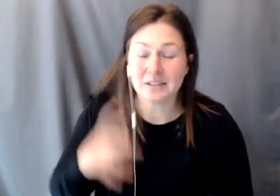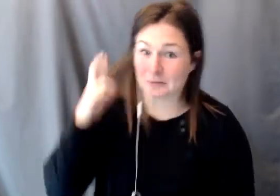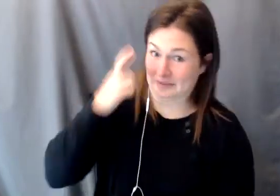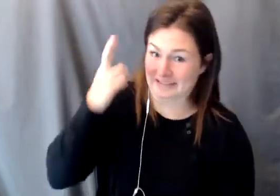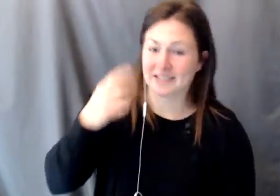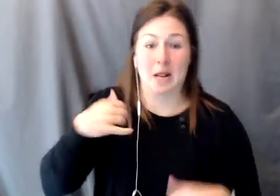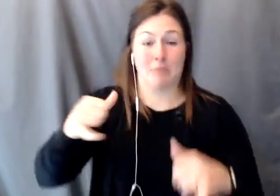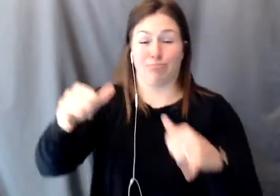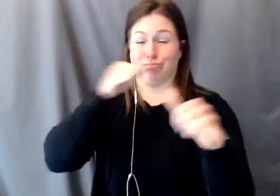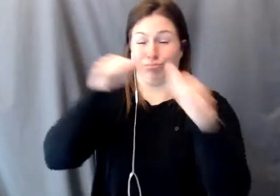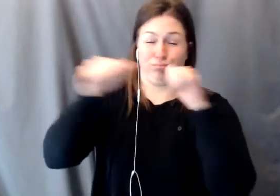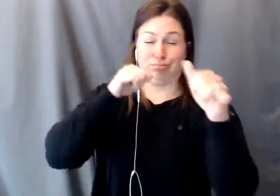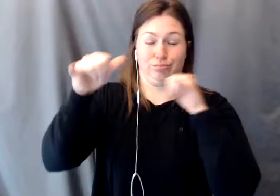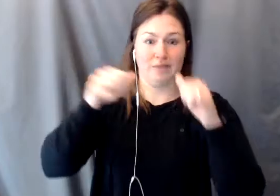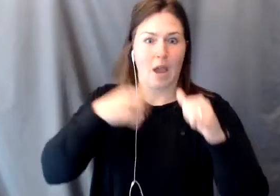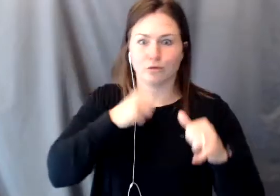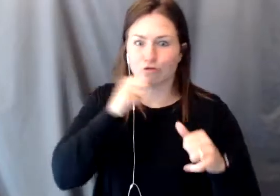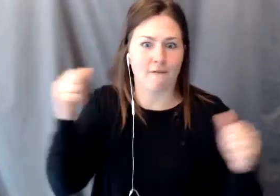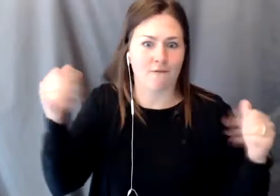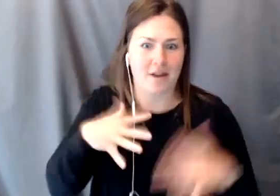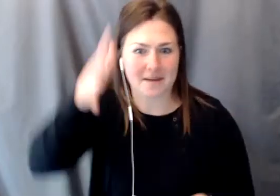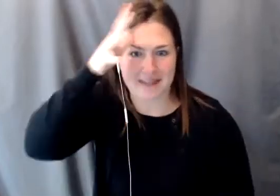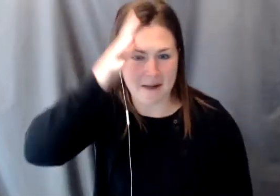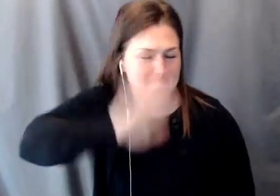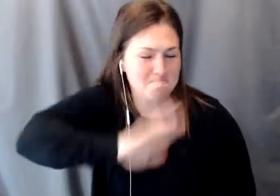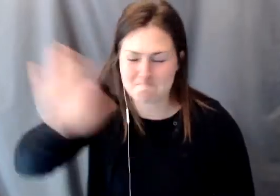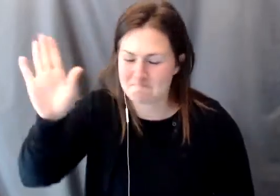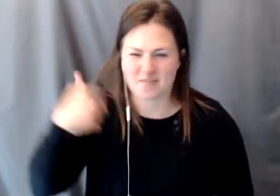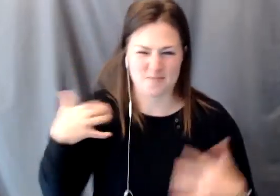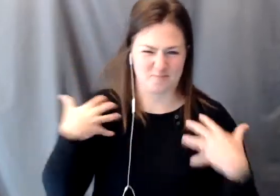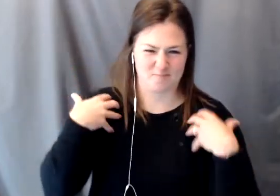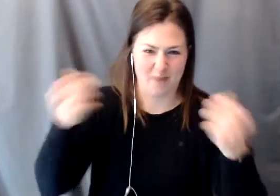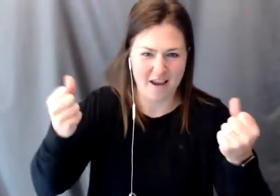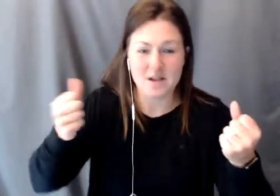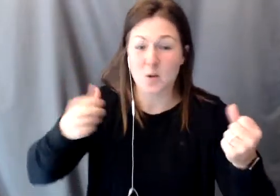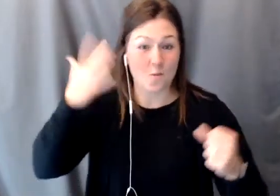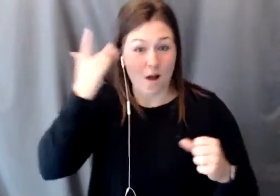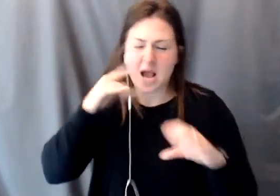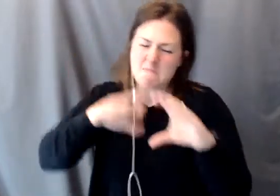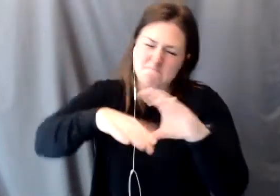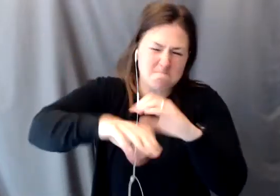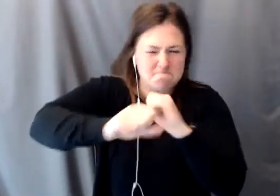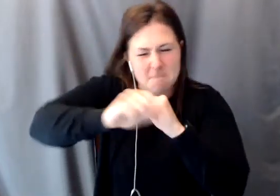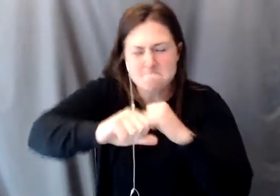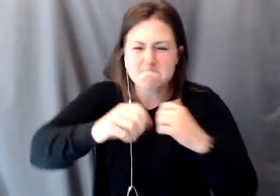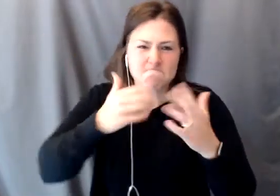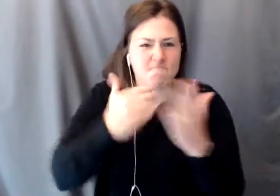was like not afraid of my dad anymore, and I couldn't like keep my mouth shut. So what would